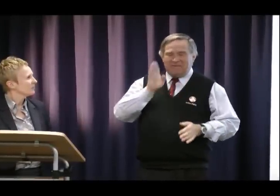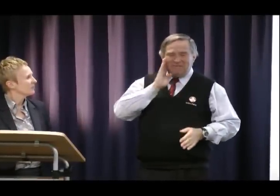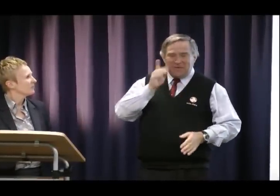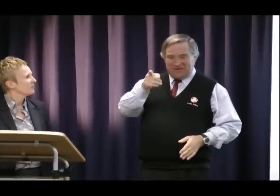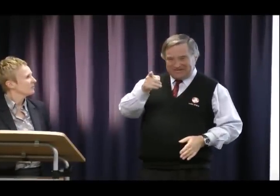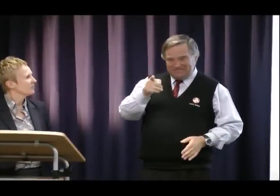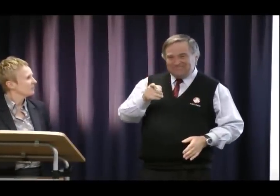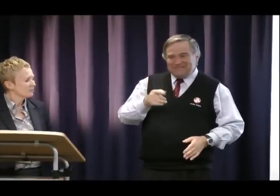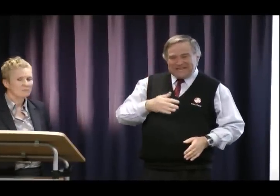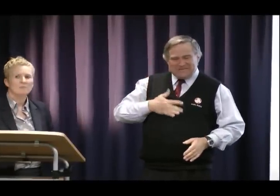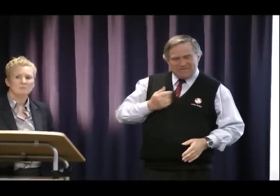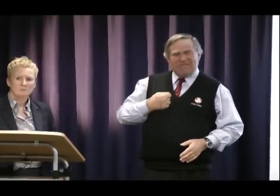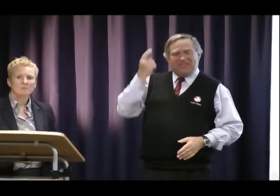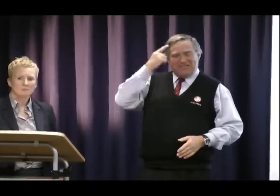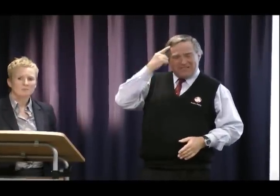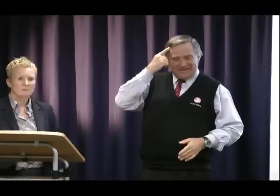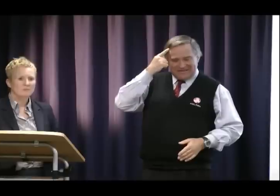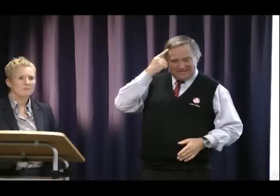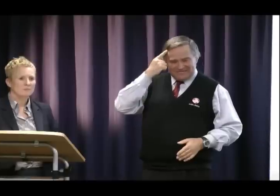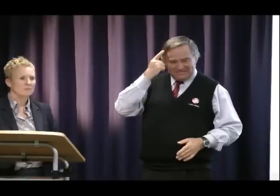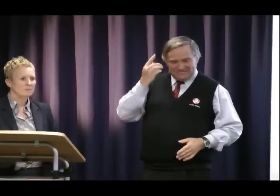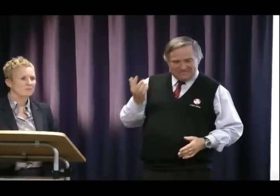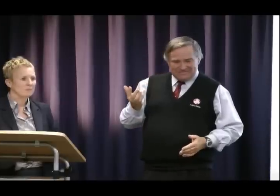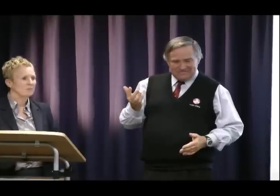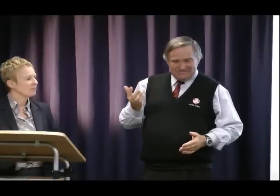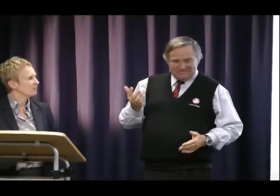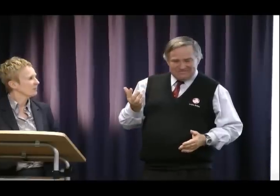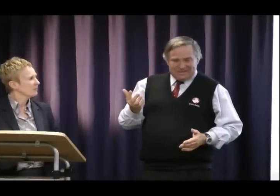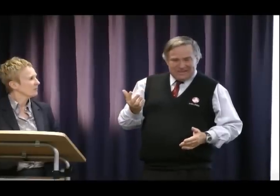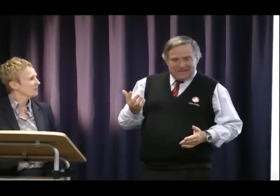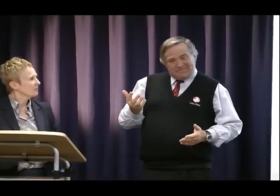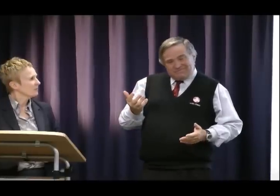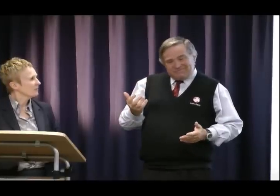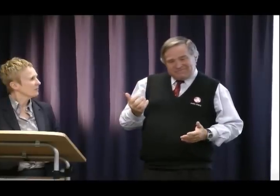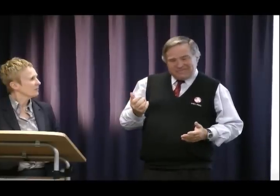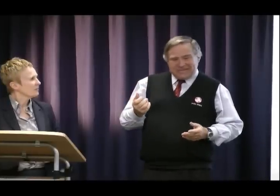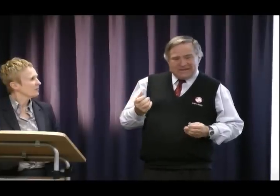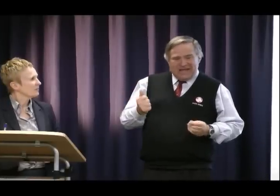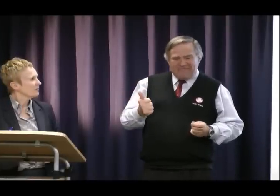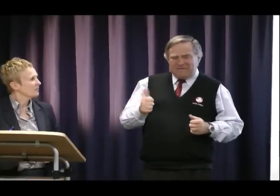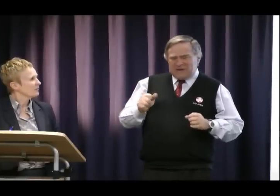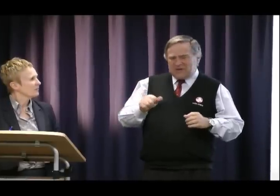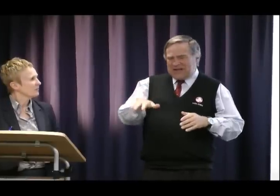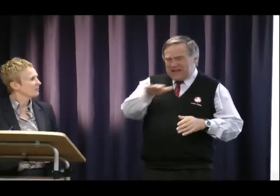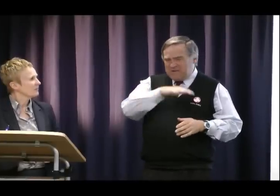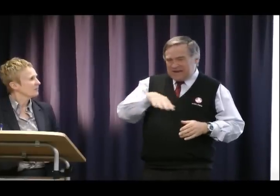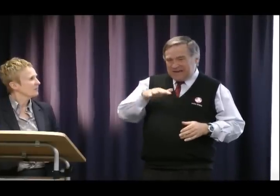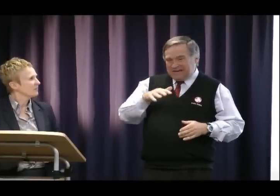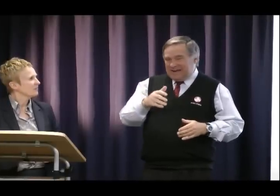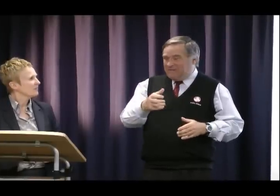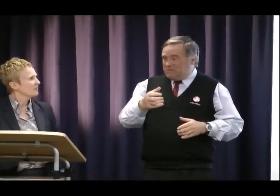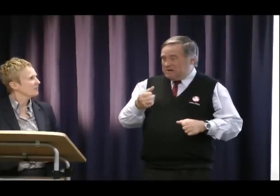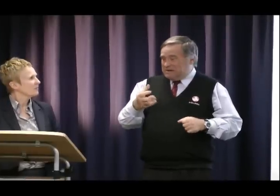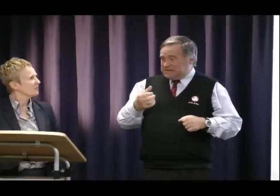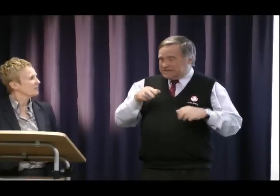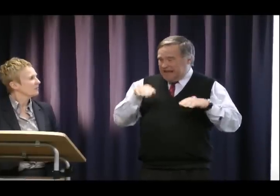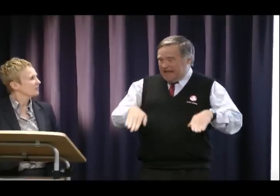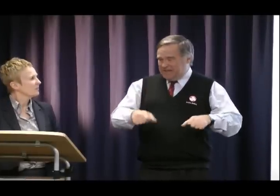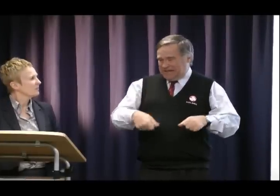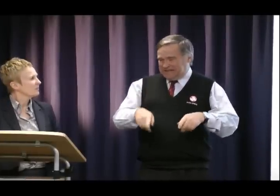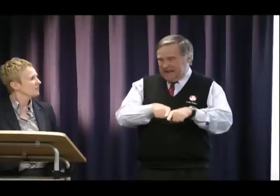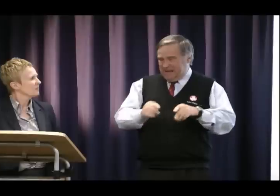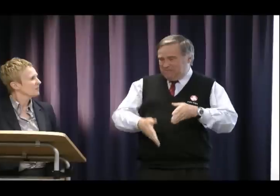It was nice to hear from Anne, and she had interesting comments which made me think. Had a special area. If we